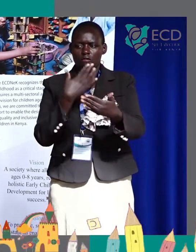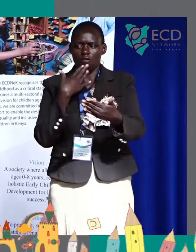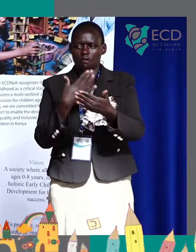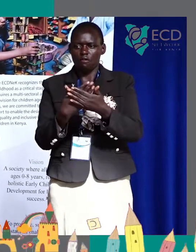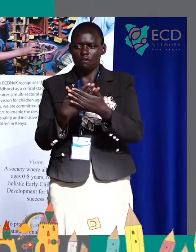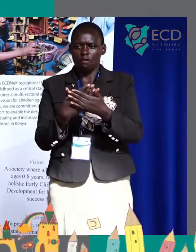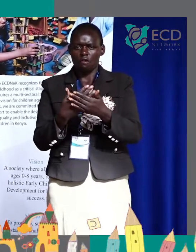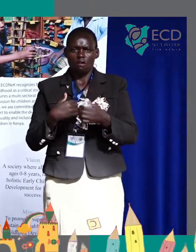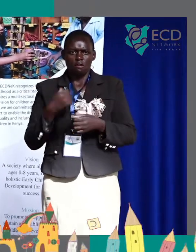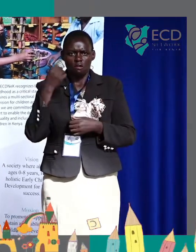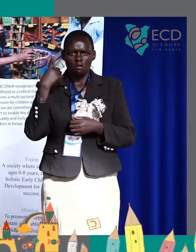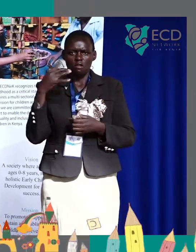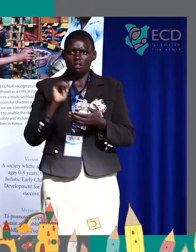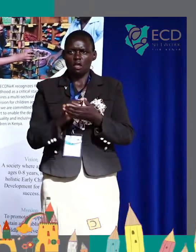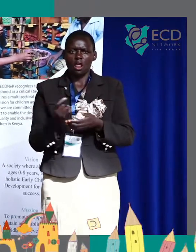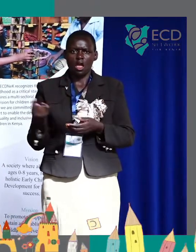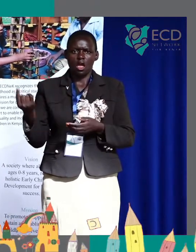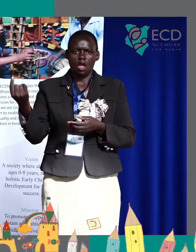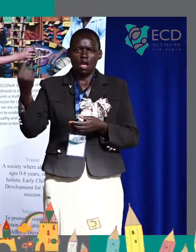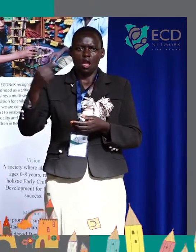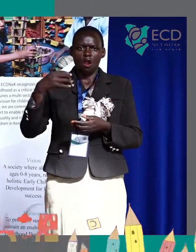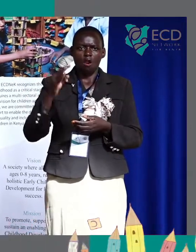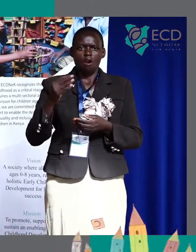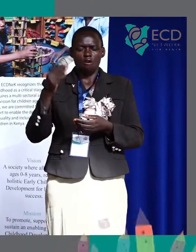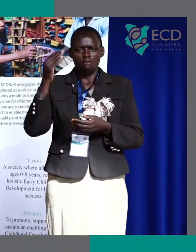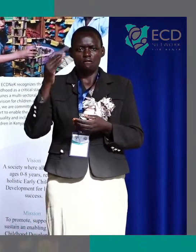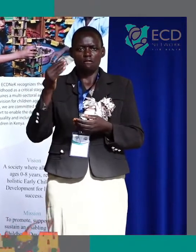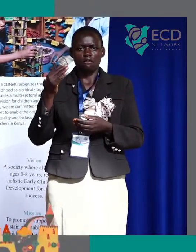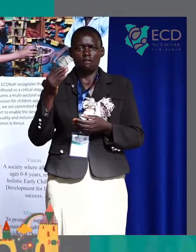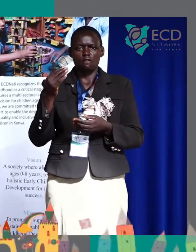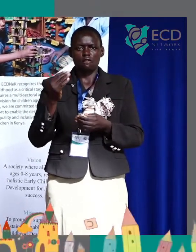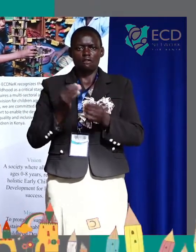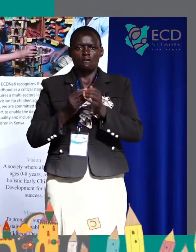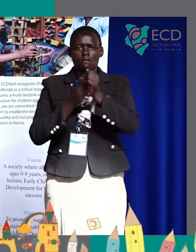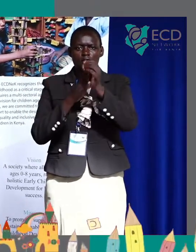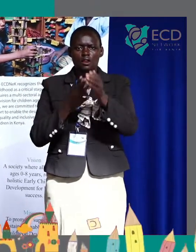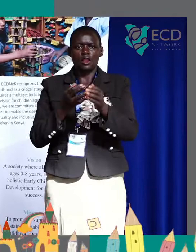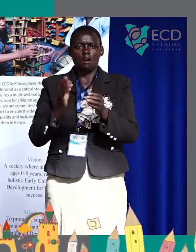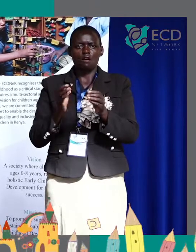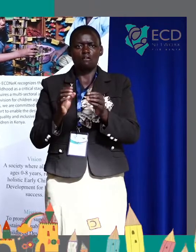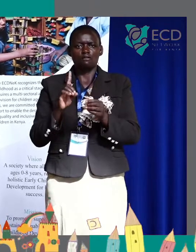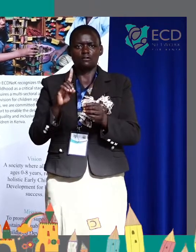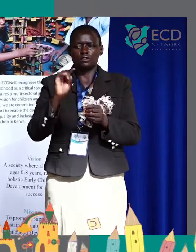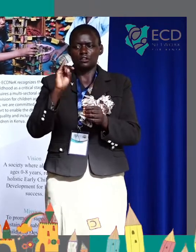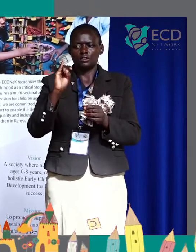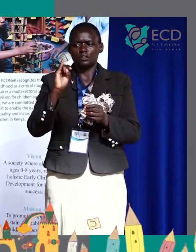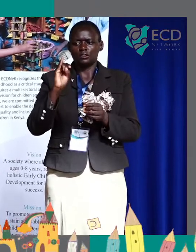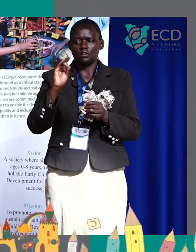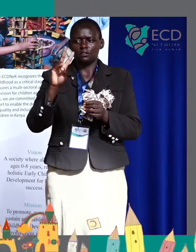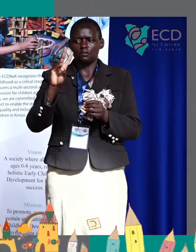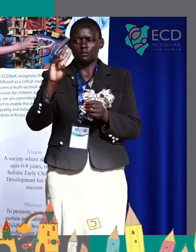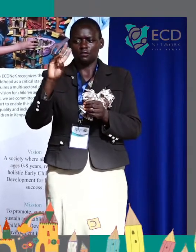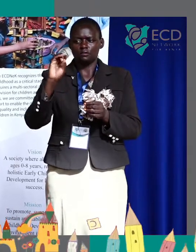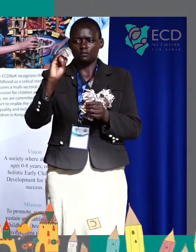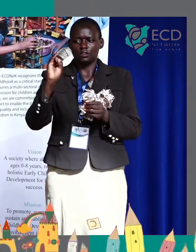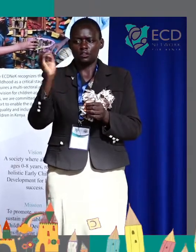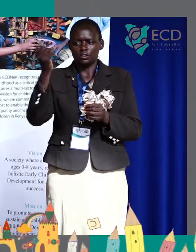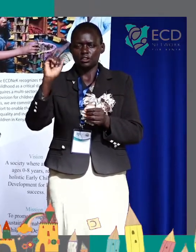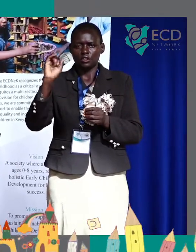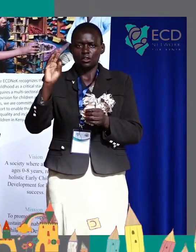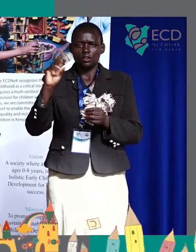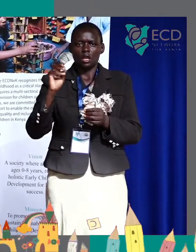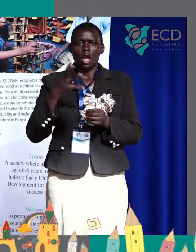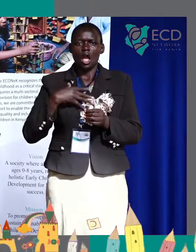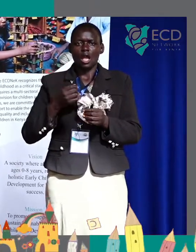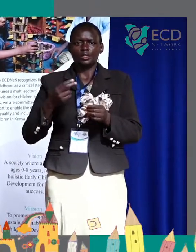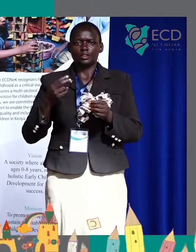I noticed the arrival of the head of the division for neonatal and child